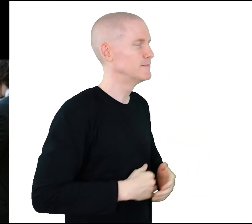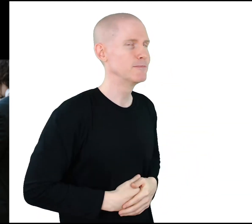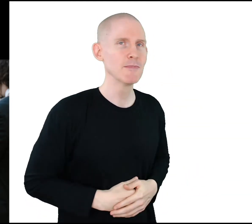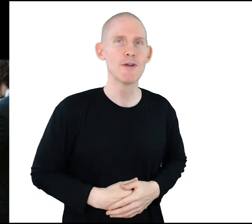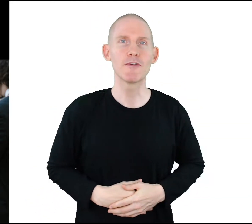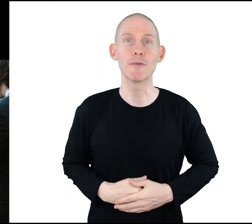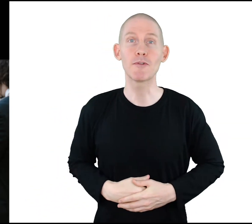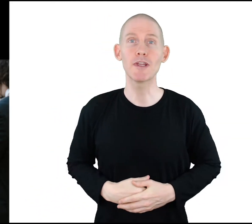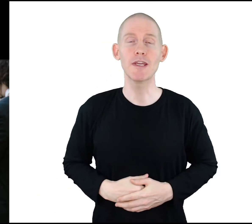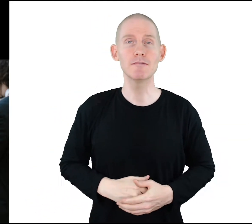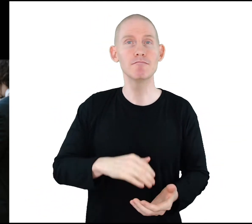From the front again.